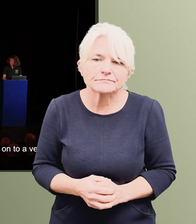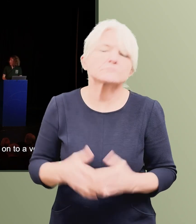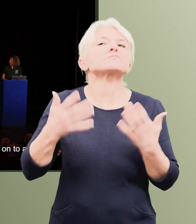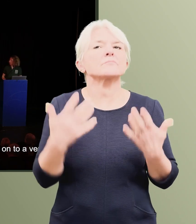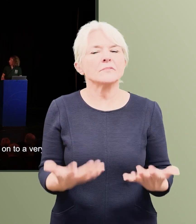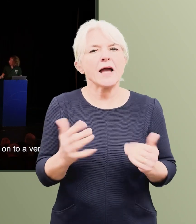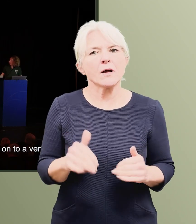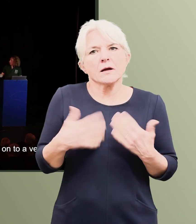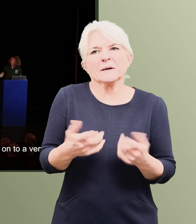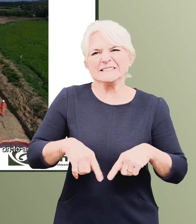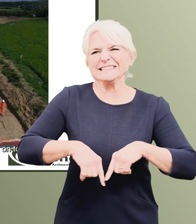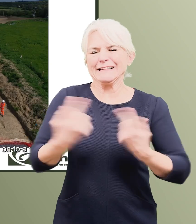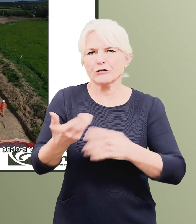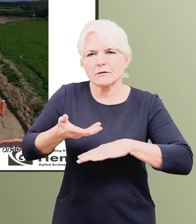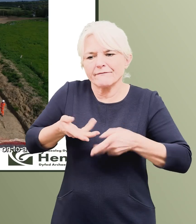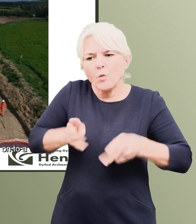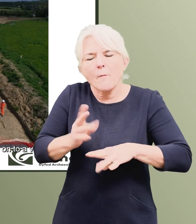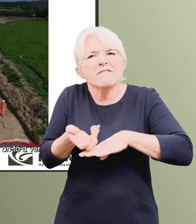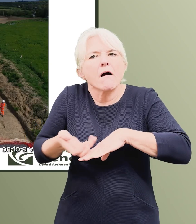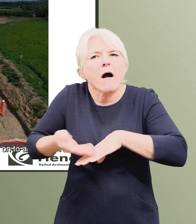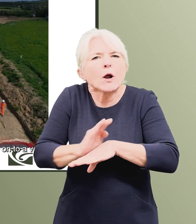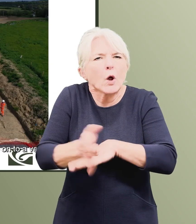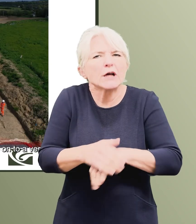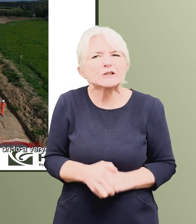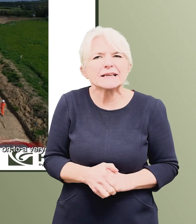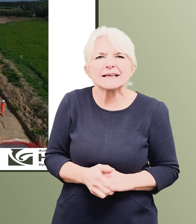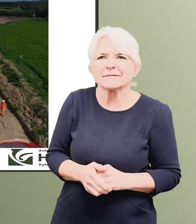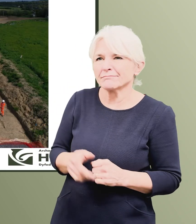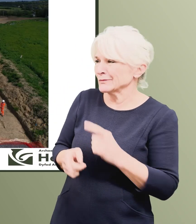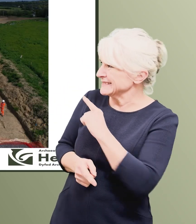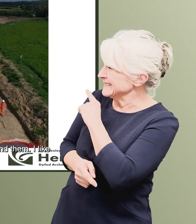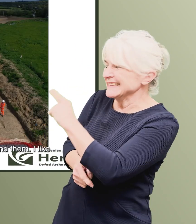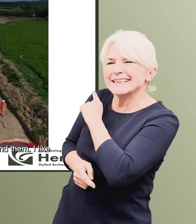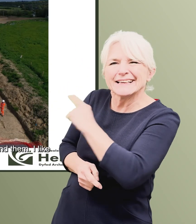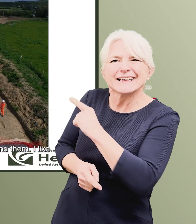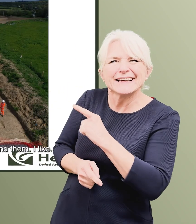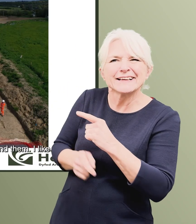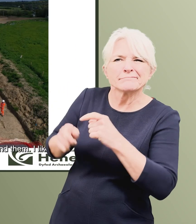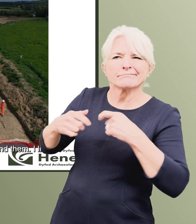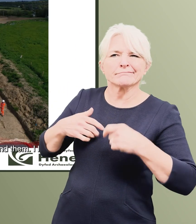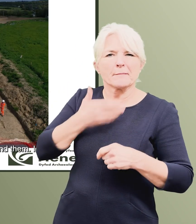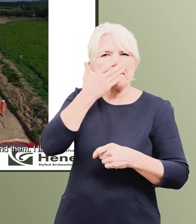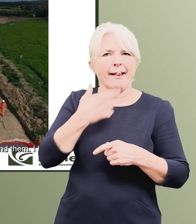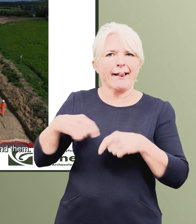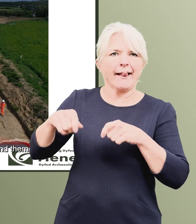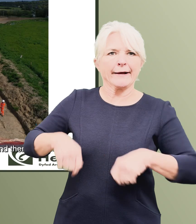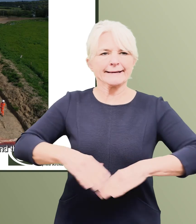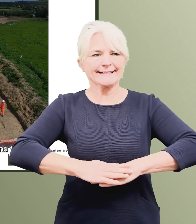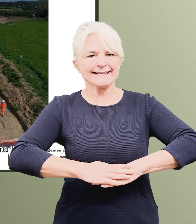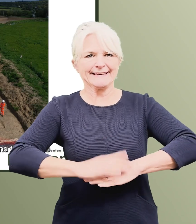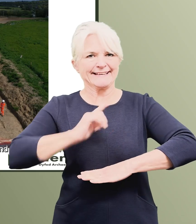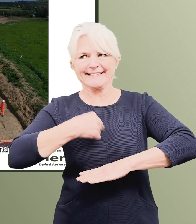here. We move on to a very different kind of archaeology, and that's, you can see the team sort